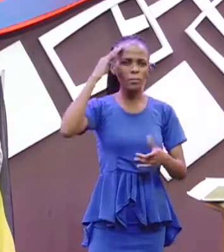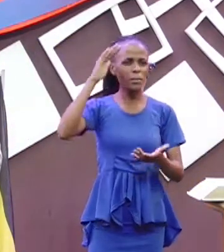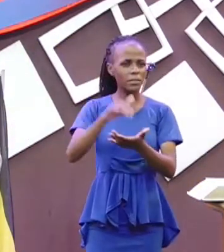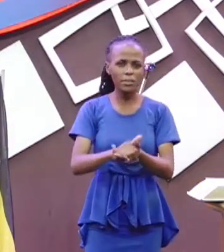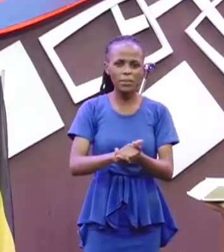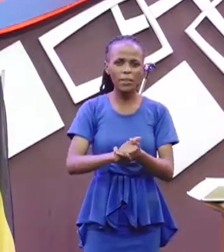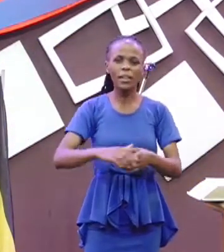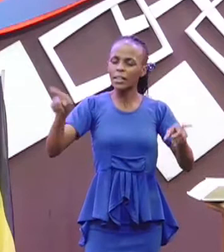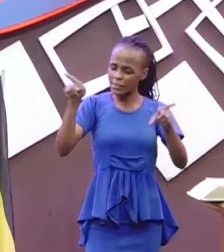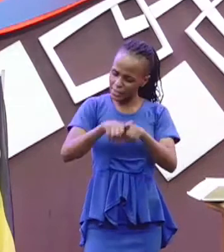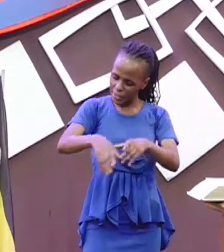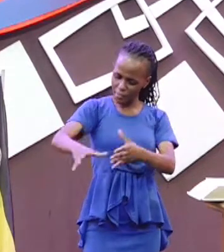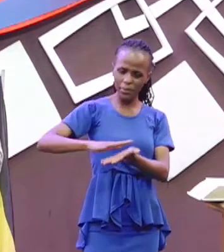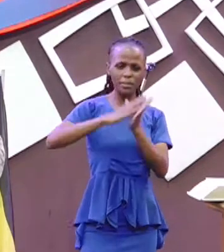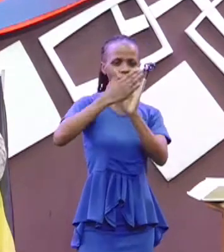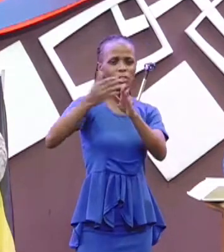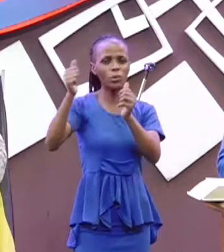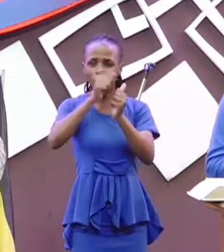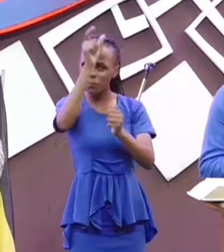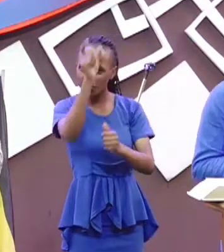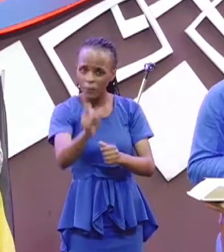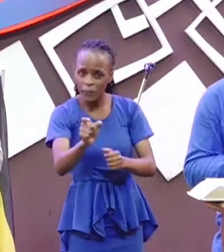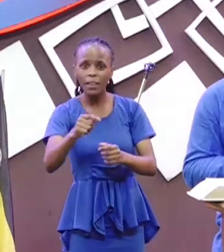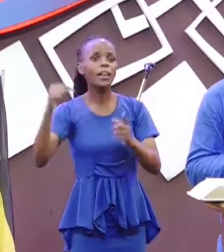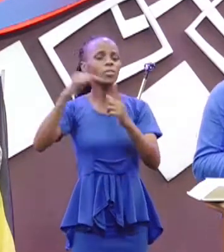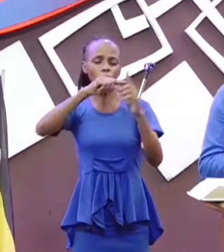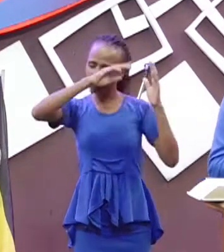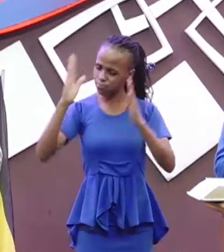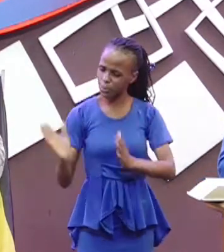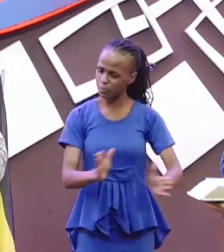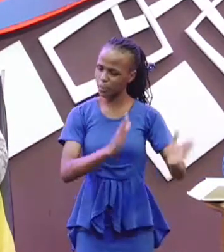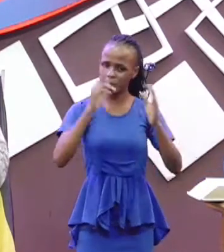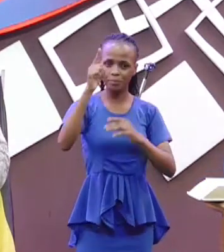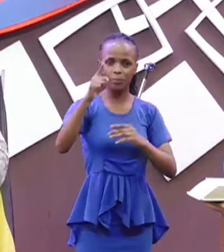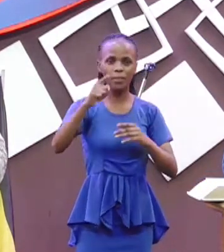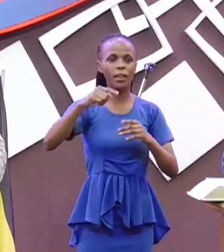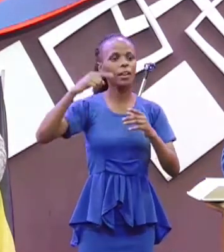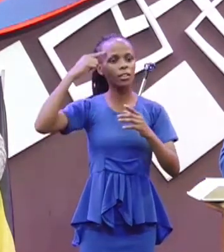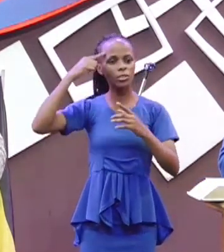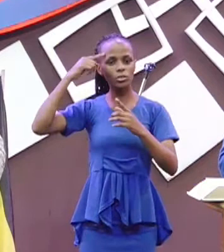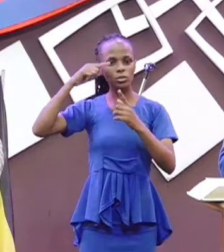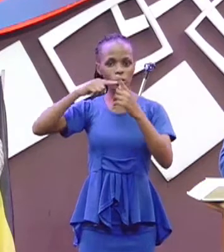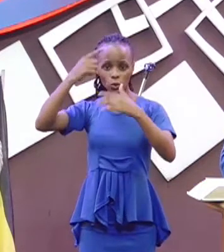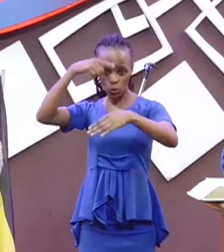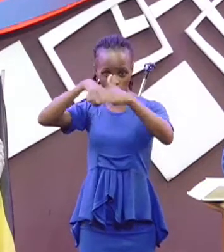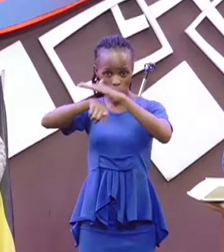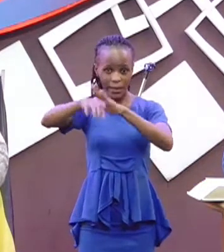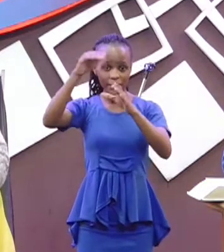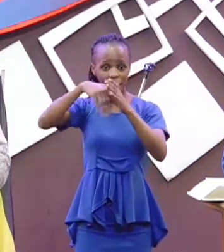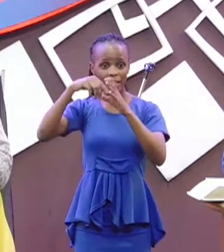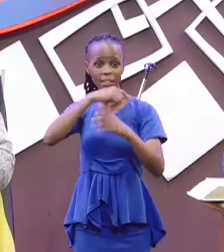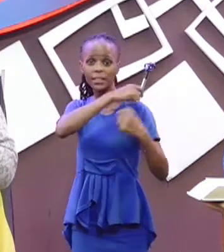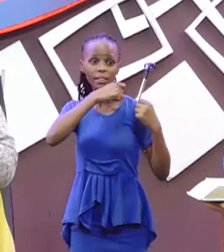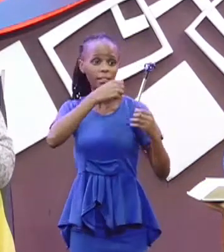you believe on and he entrusts you for a preparation to